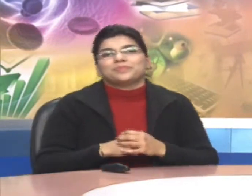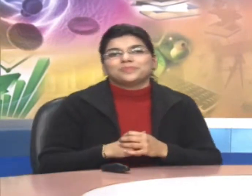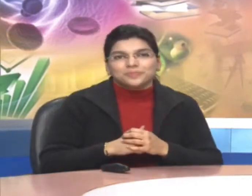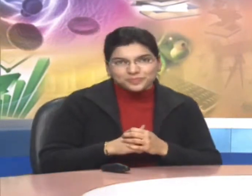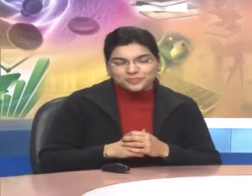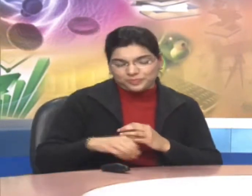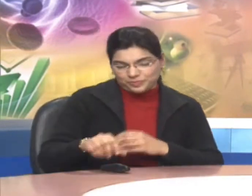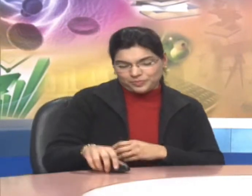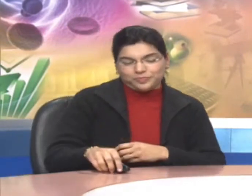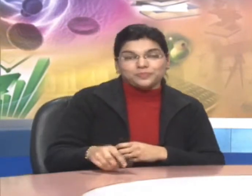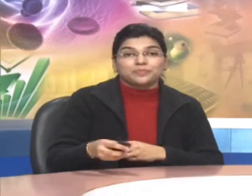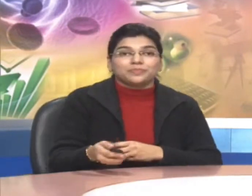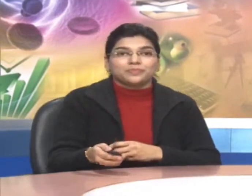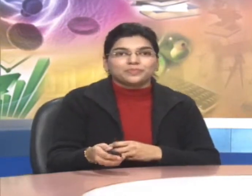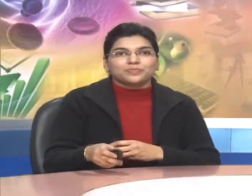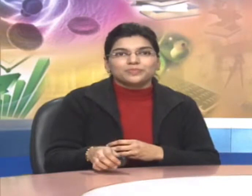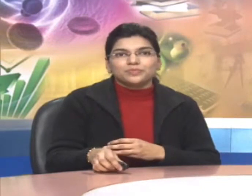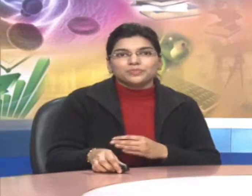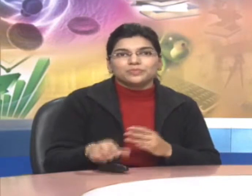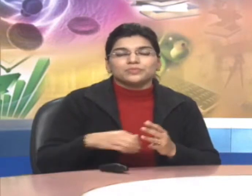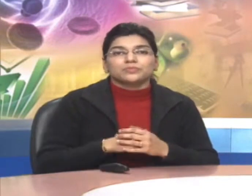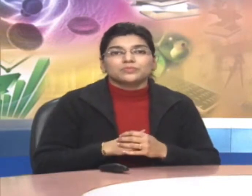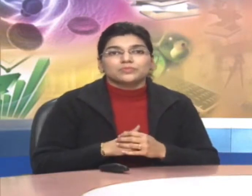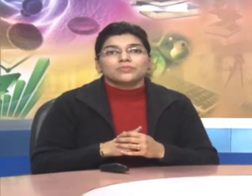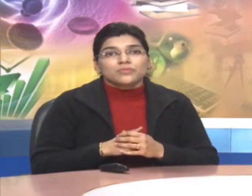For some time, there was only silence.